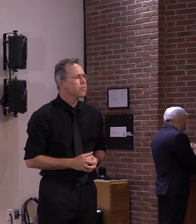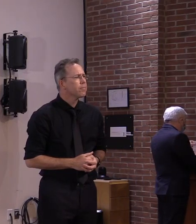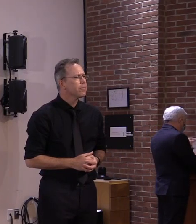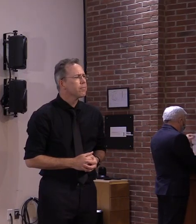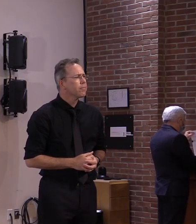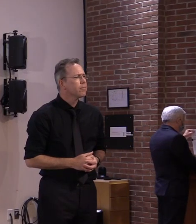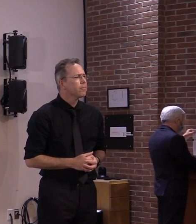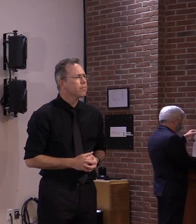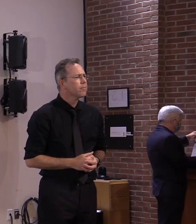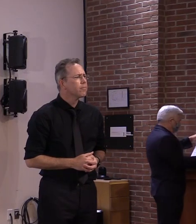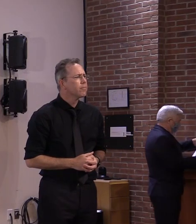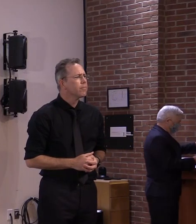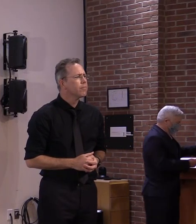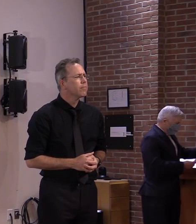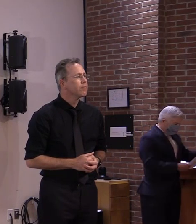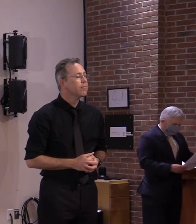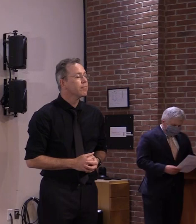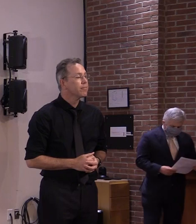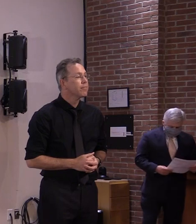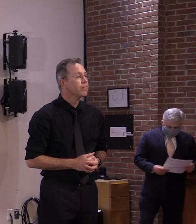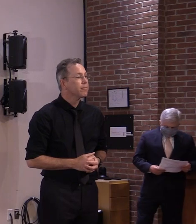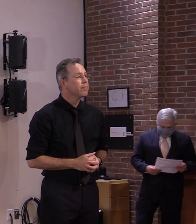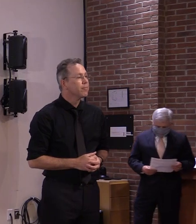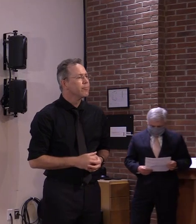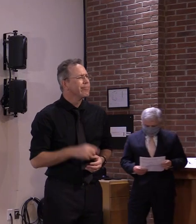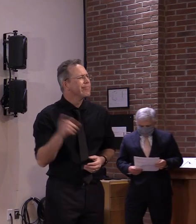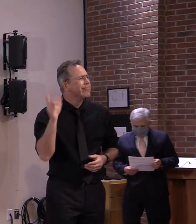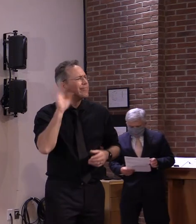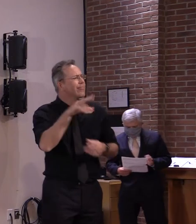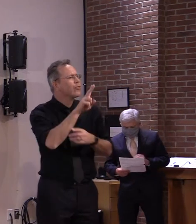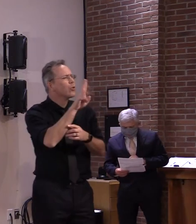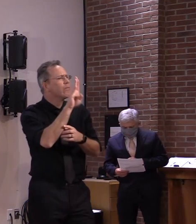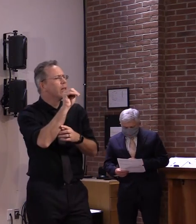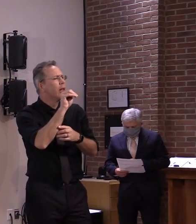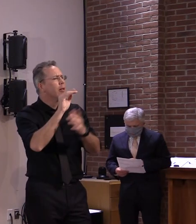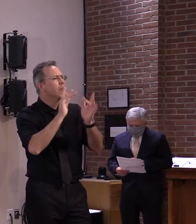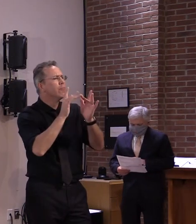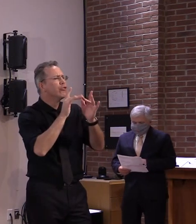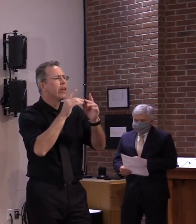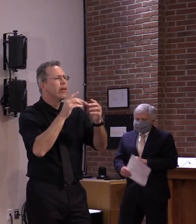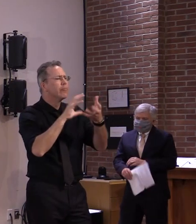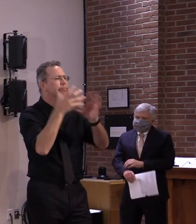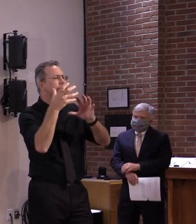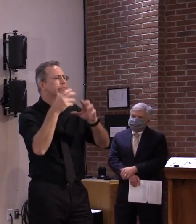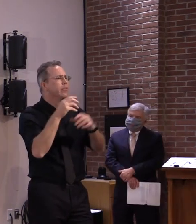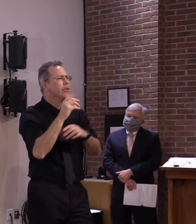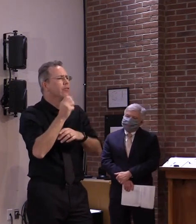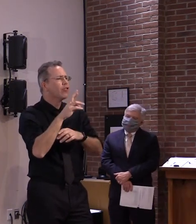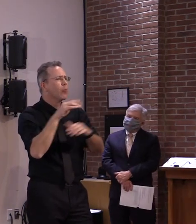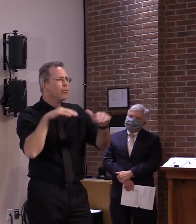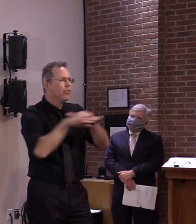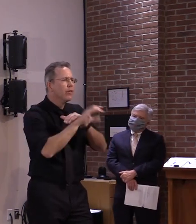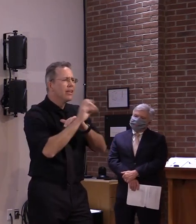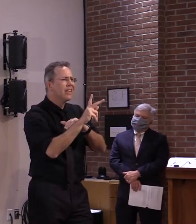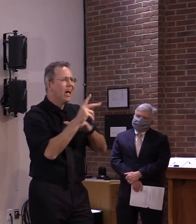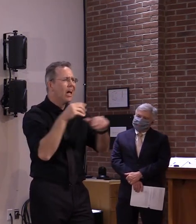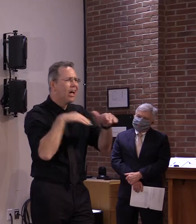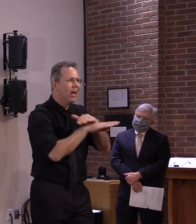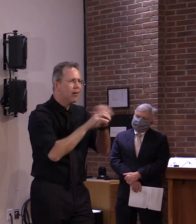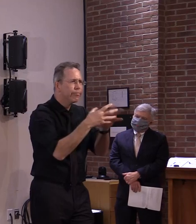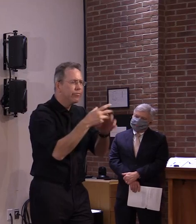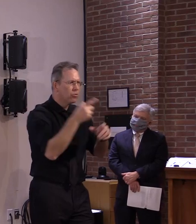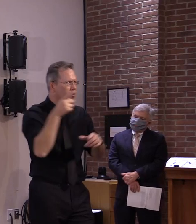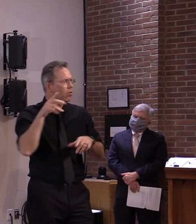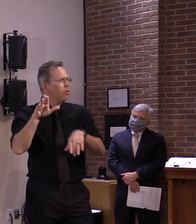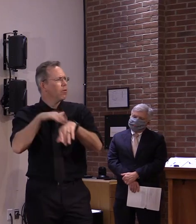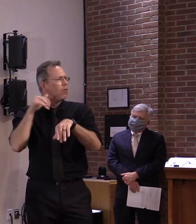team to help in the response to the cyber attack. Do you feel like UVM, the Health Network, should or could have